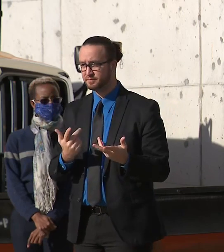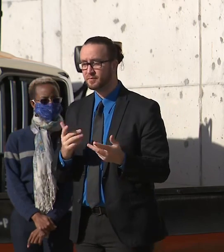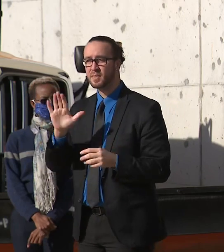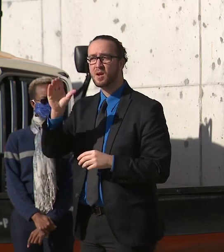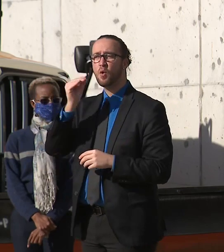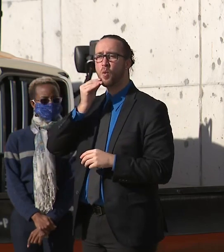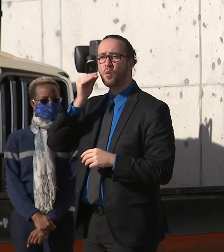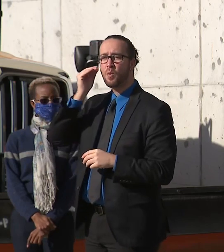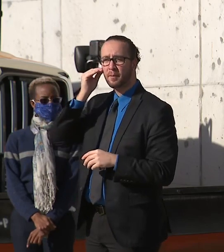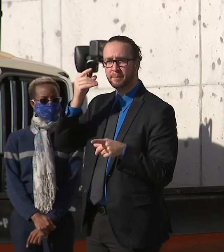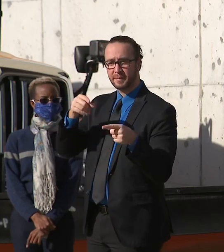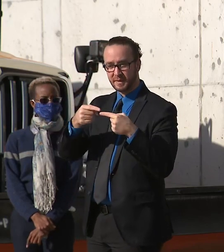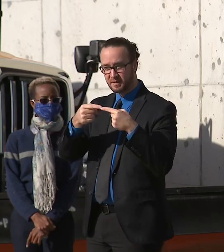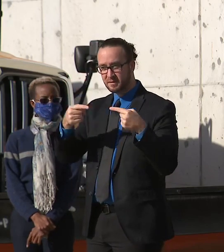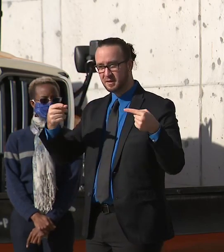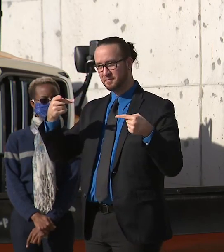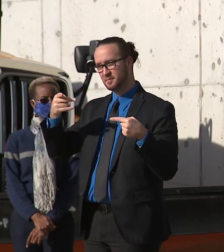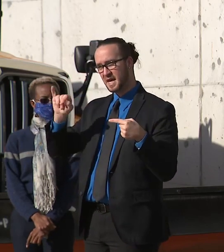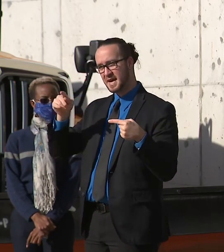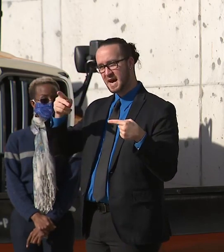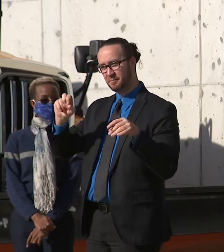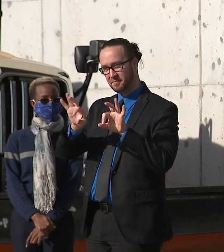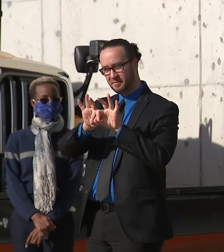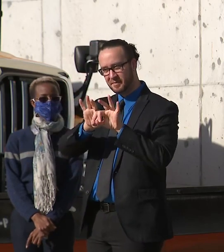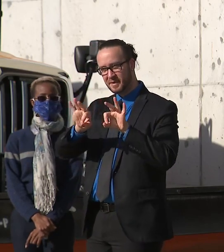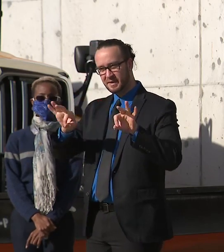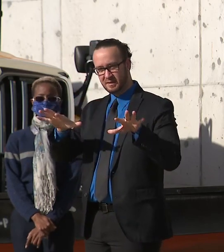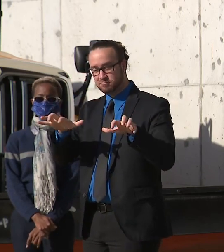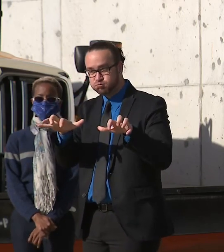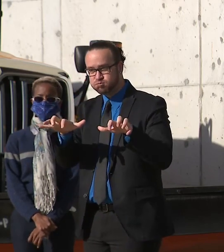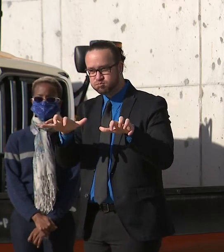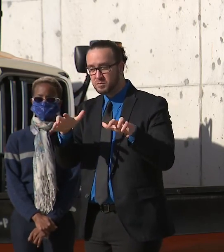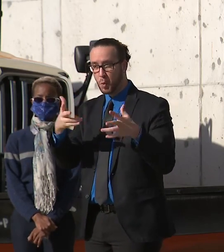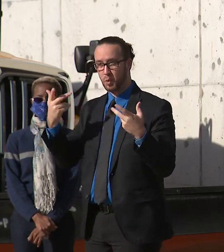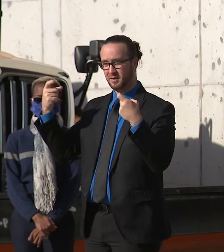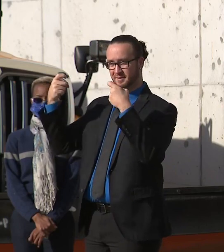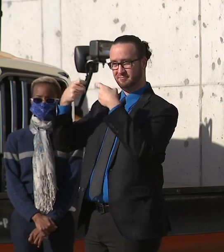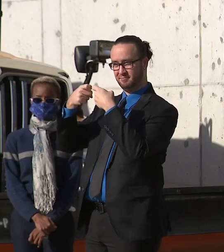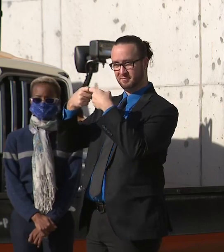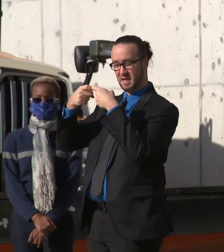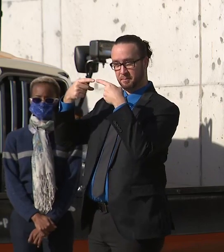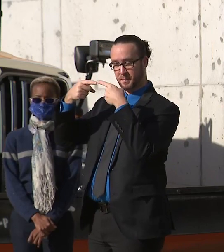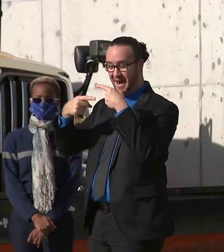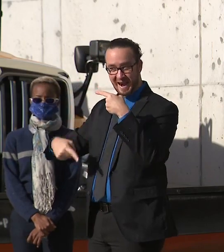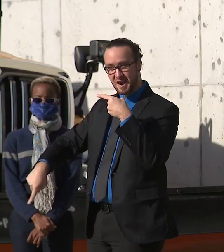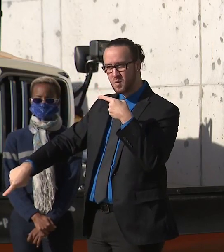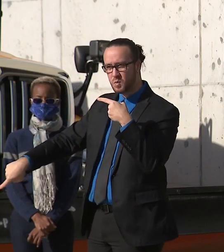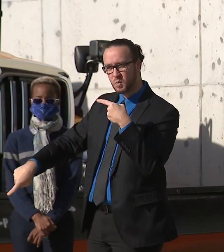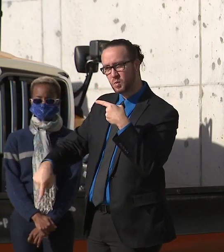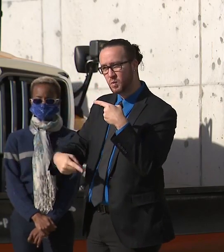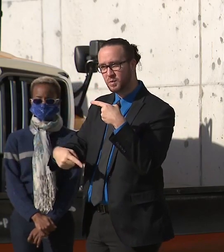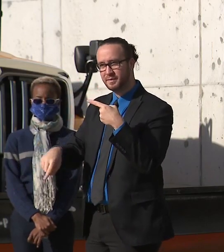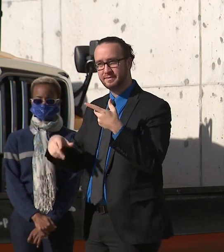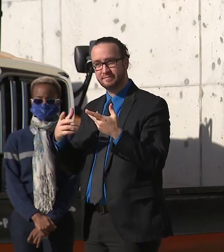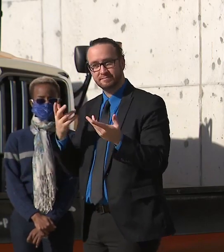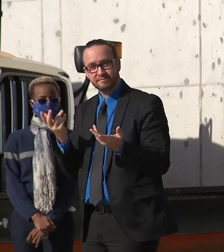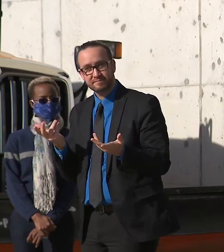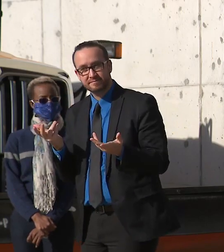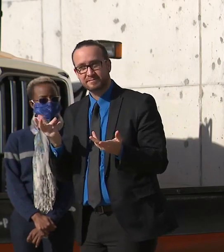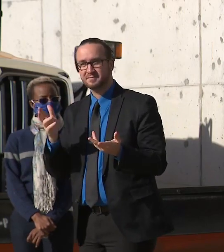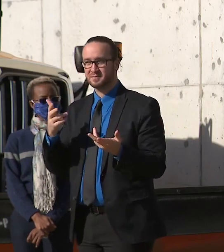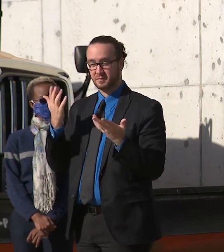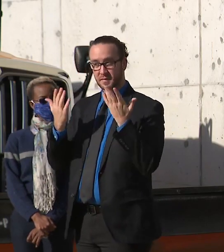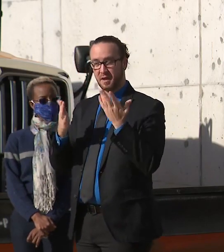pumping facilities, you may have to depend upon your supply of water for a few days. Keep your water service lines from